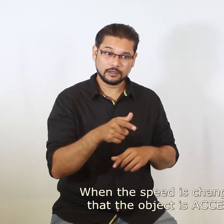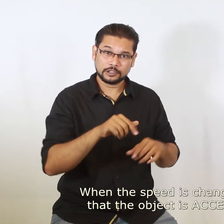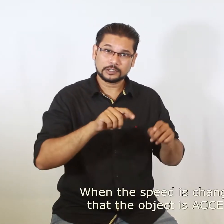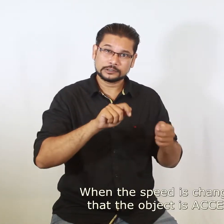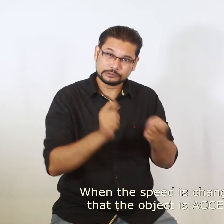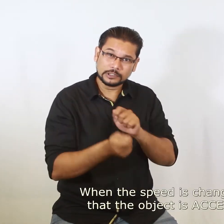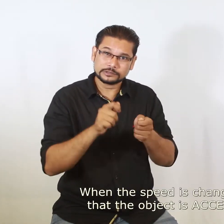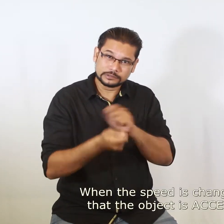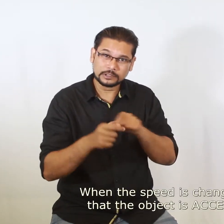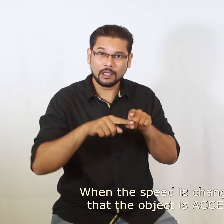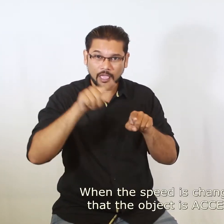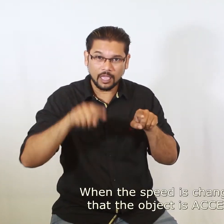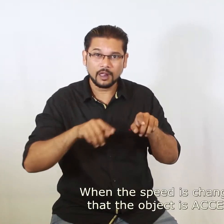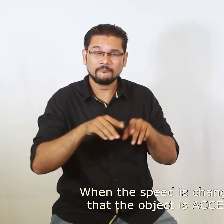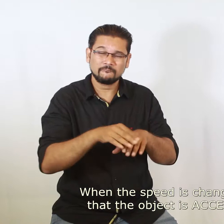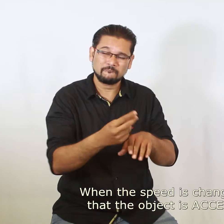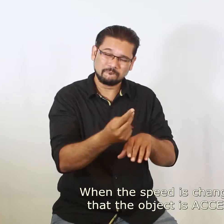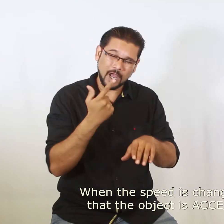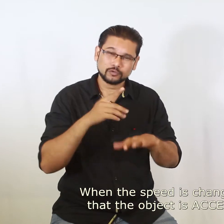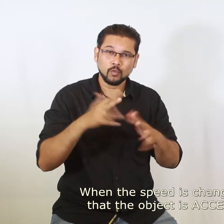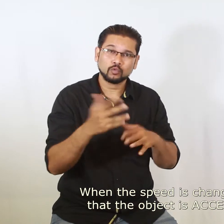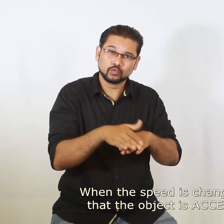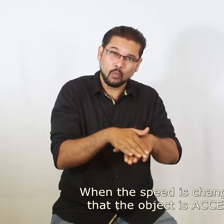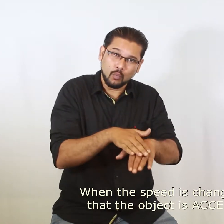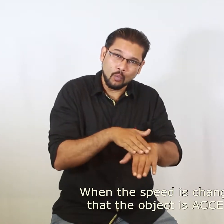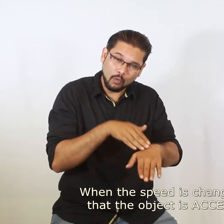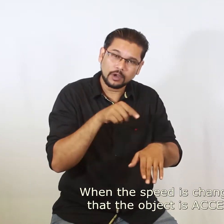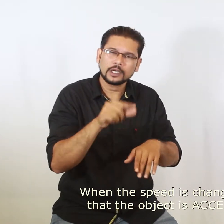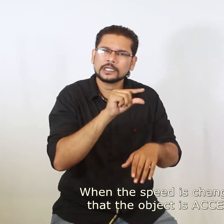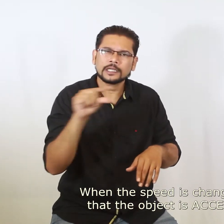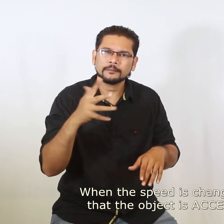is changing, we say that the object is accelerating.